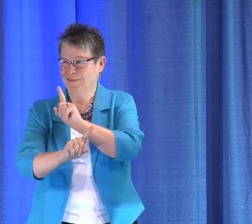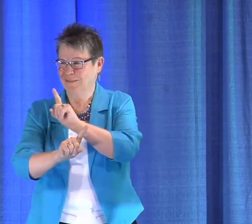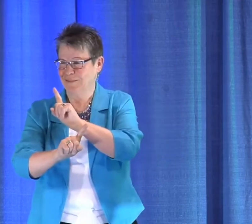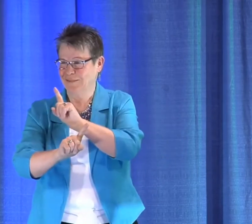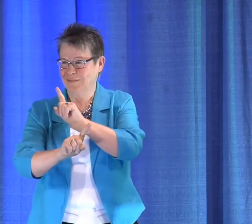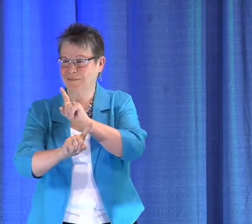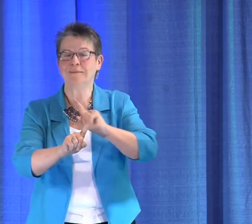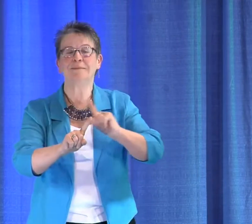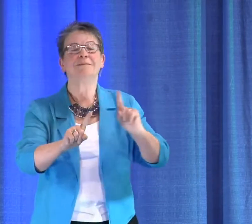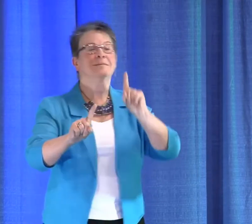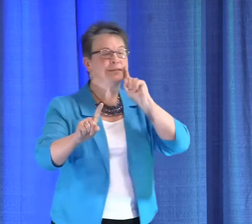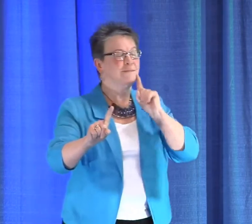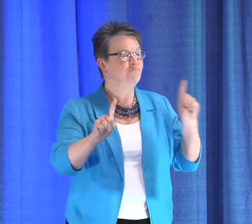How far behind are hearing interpreters?